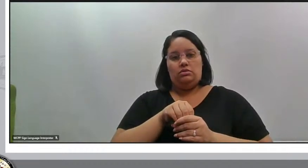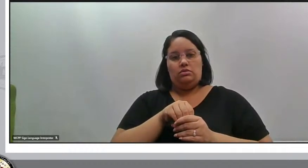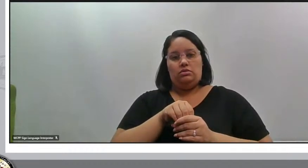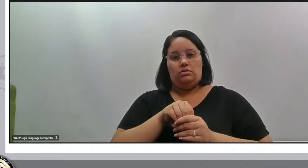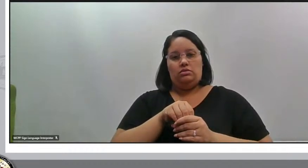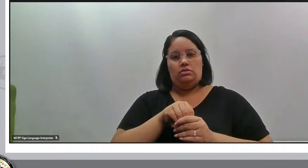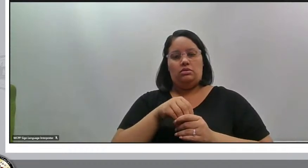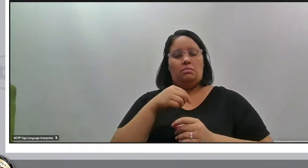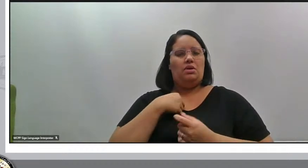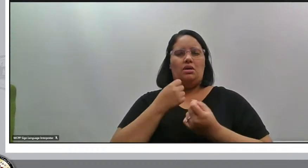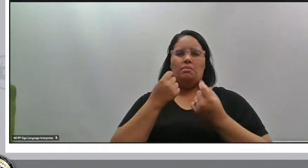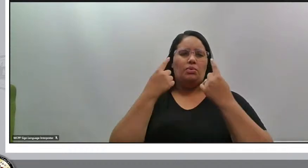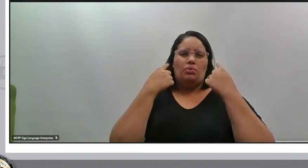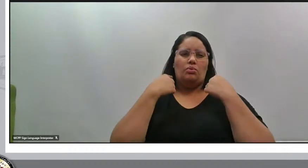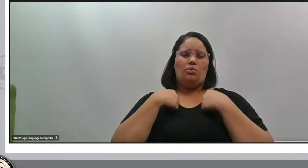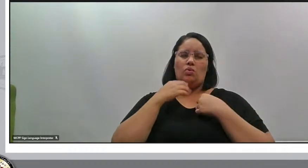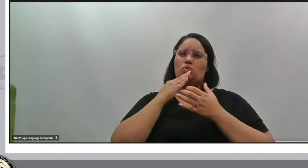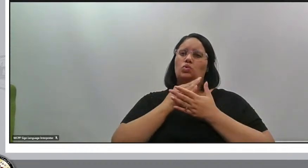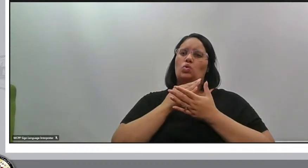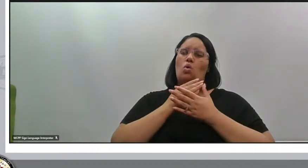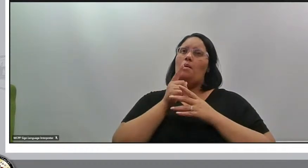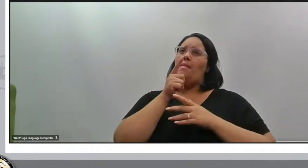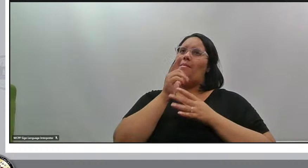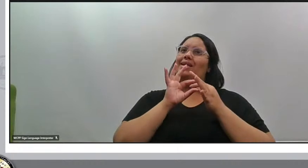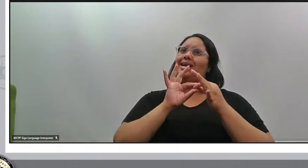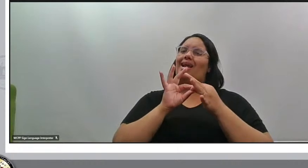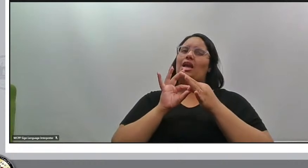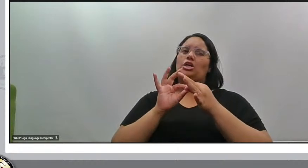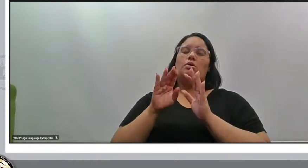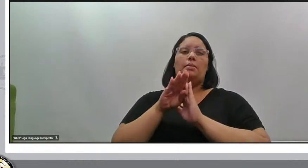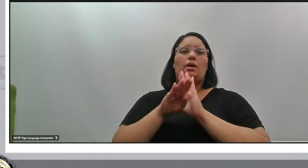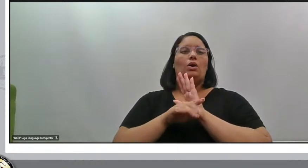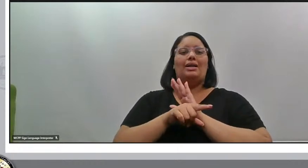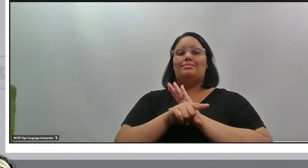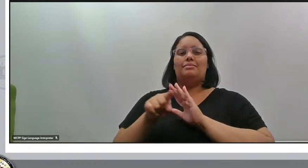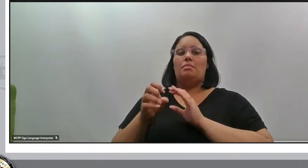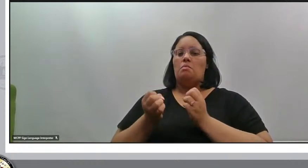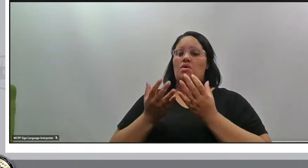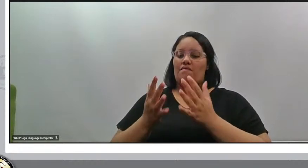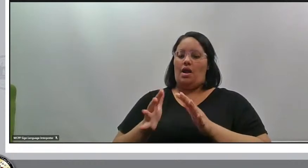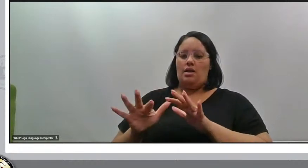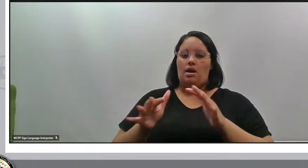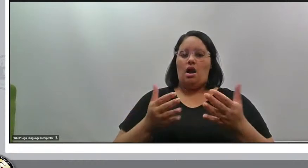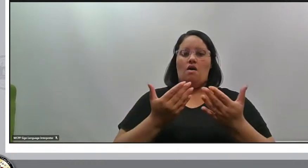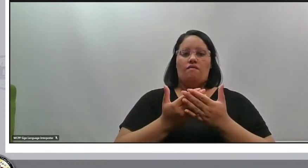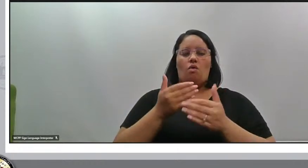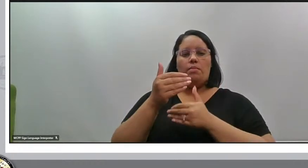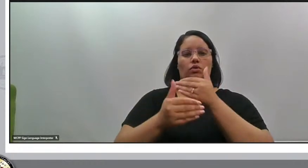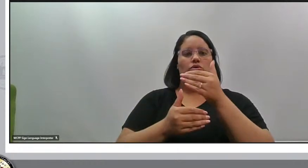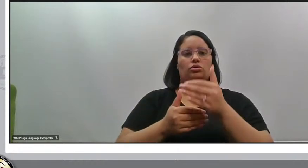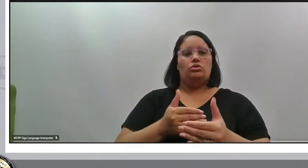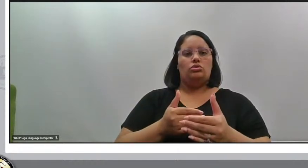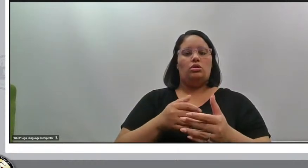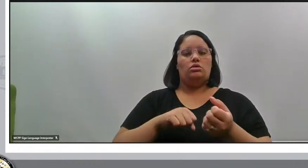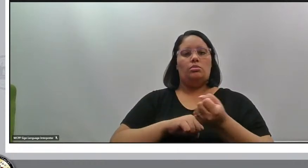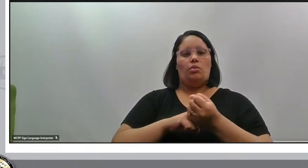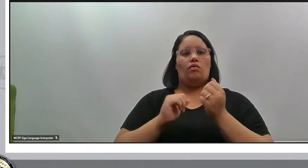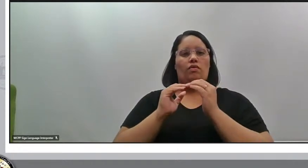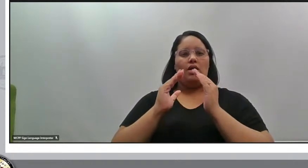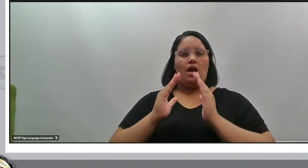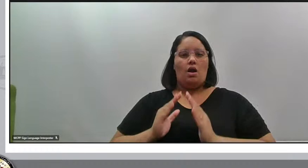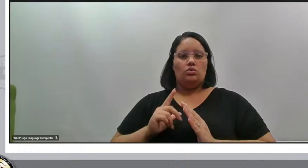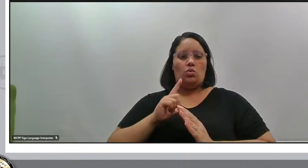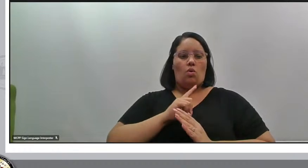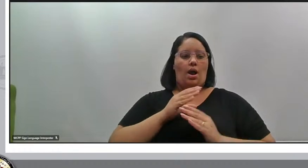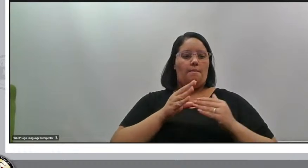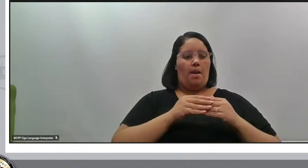I don't quite understand how the public engagement program will provide procedural support to the House, its members and